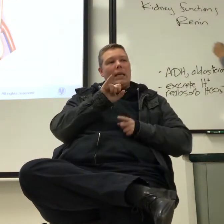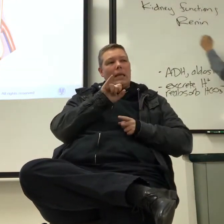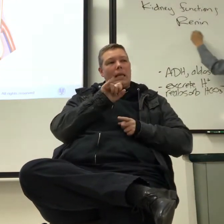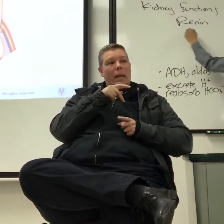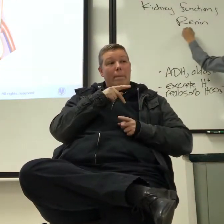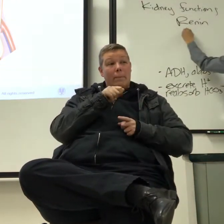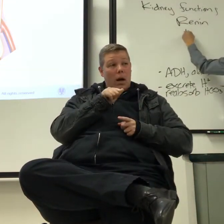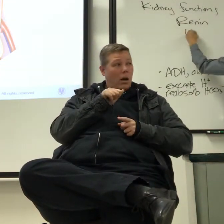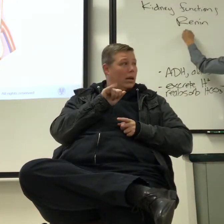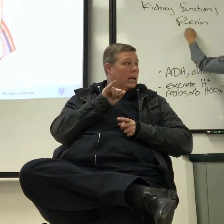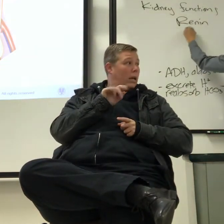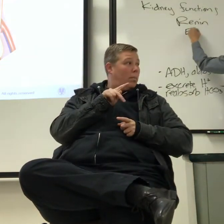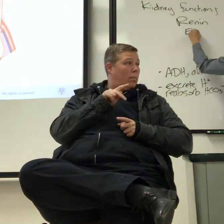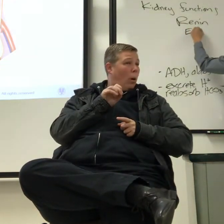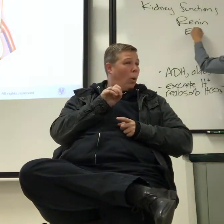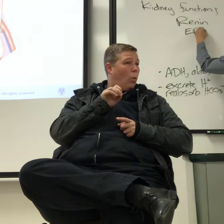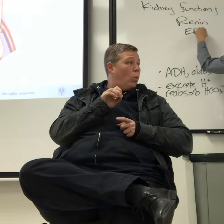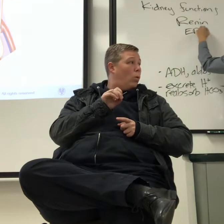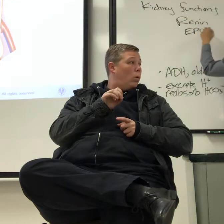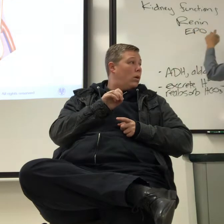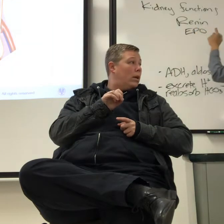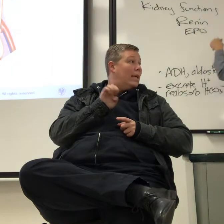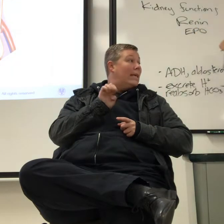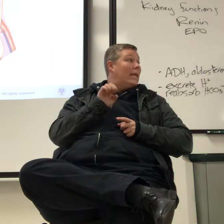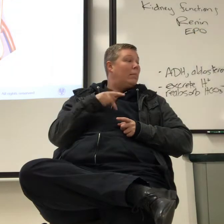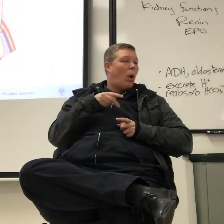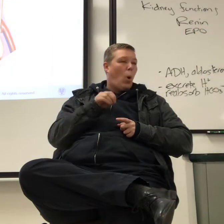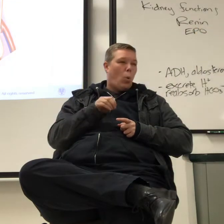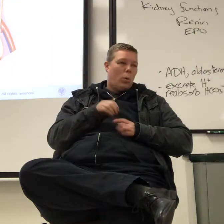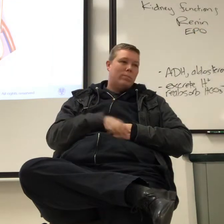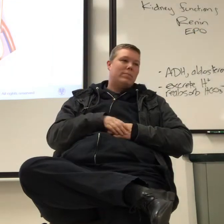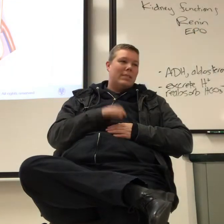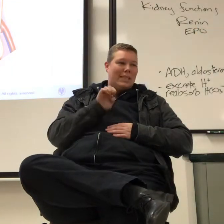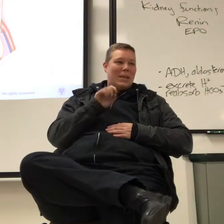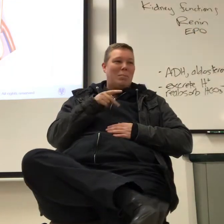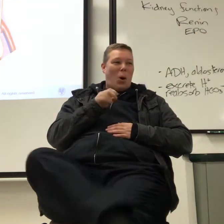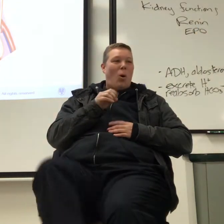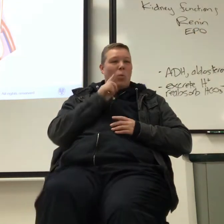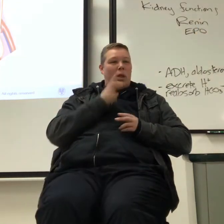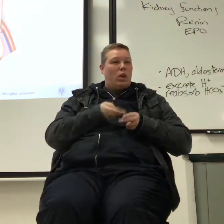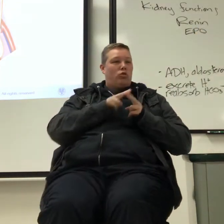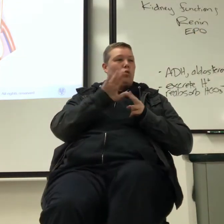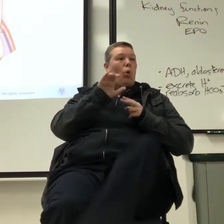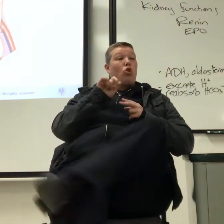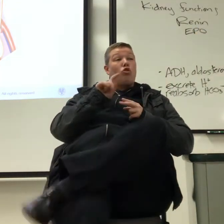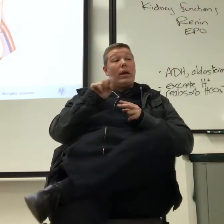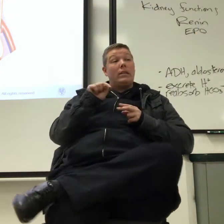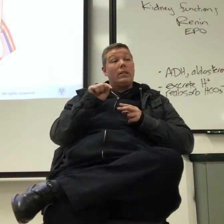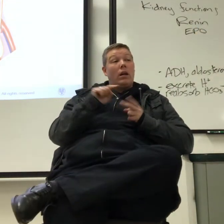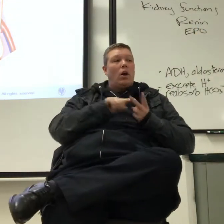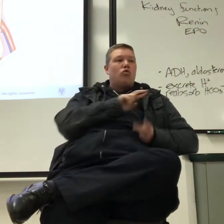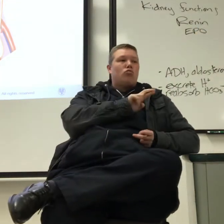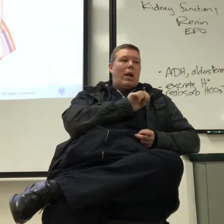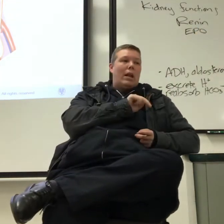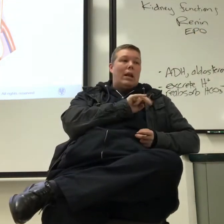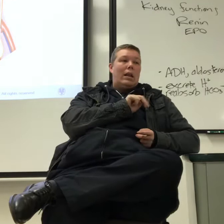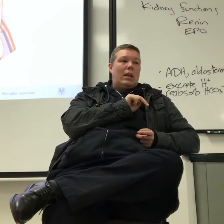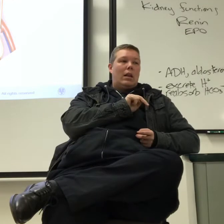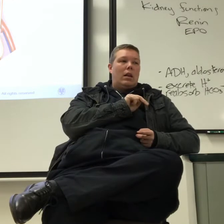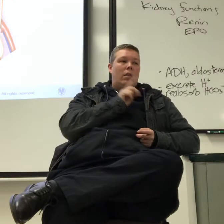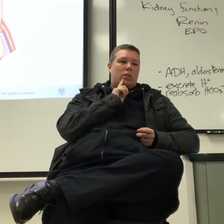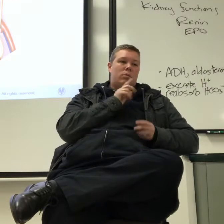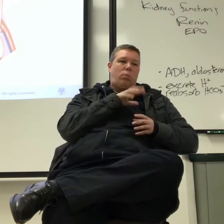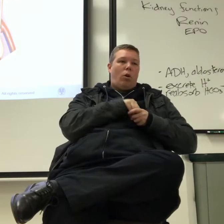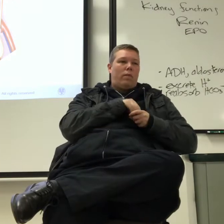help increase or maintain blood pressure. EPO will increase your CRIT. Renin is part of that renin,